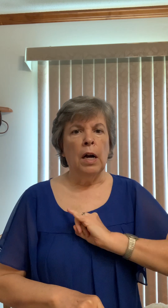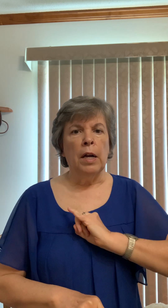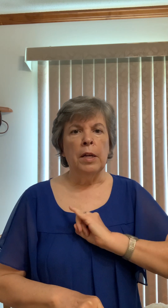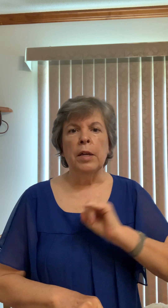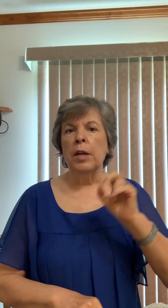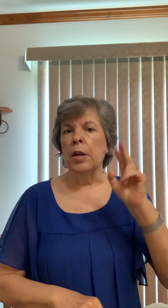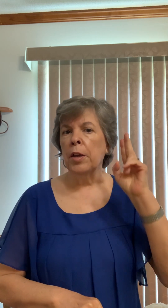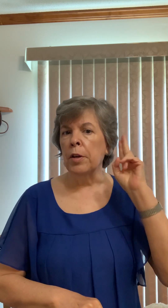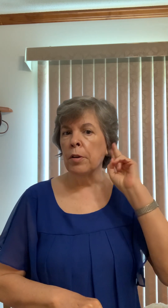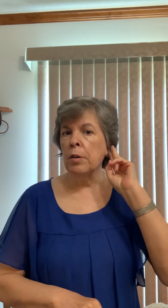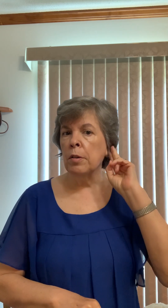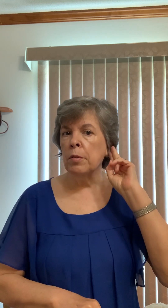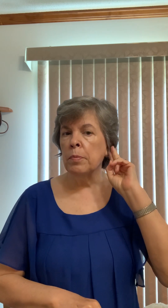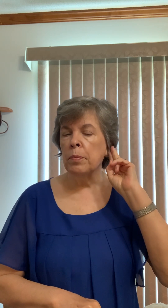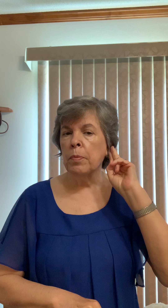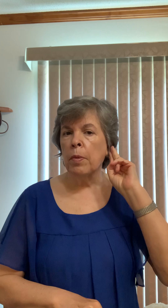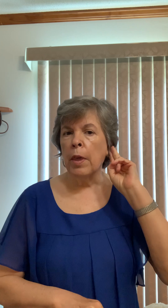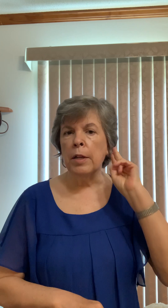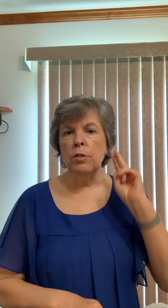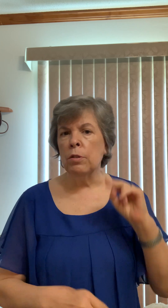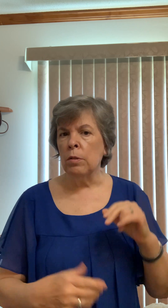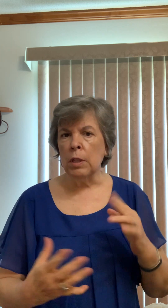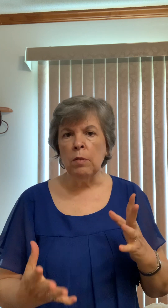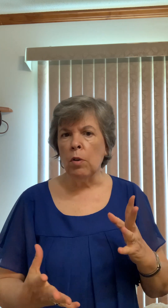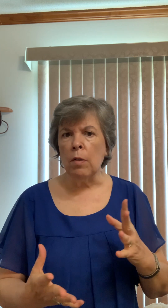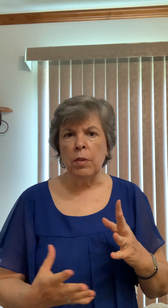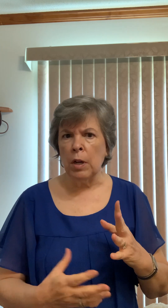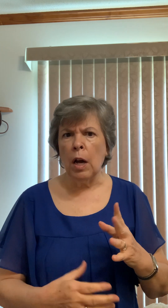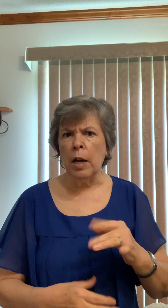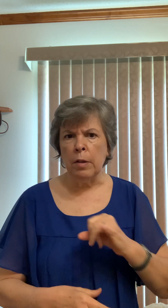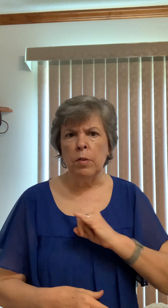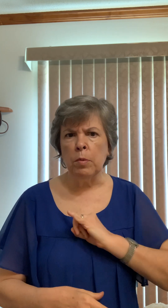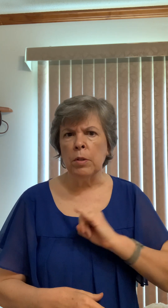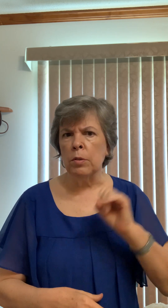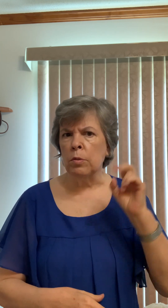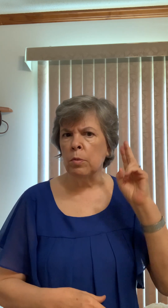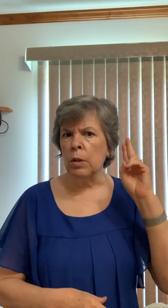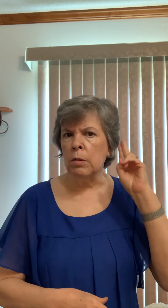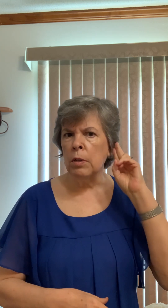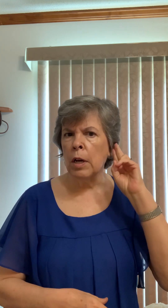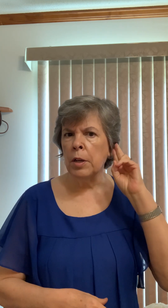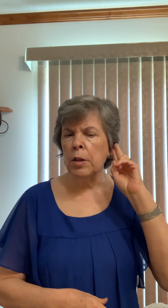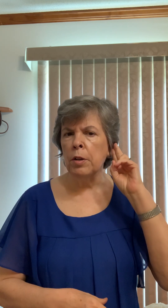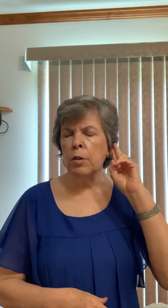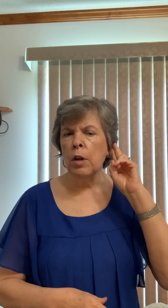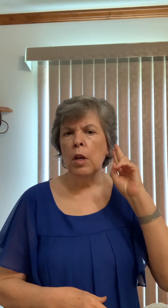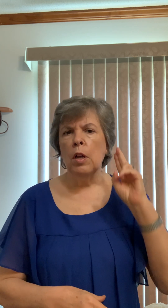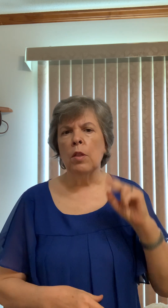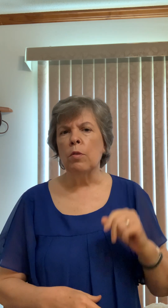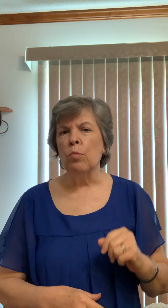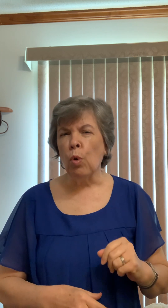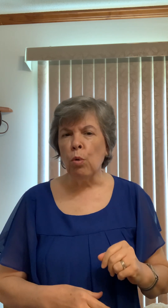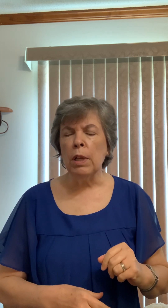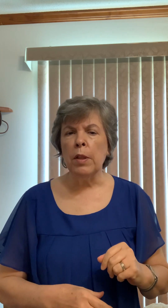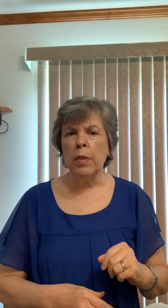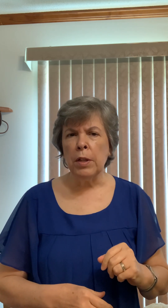I hear, and you can leave off the I if you want to as well. I hear the rolling thunder.